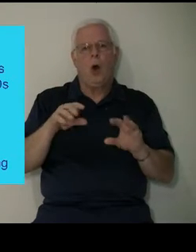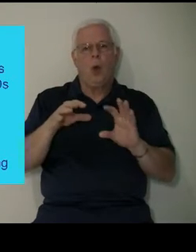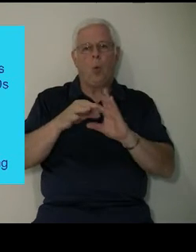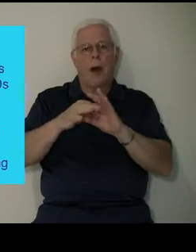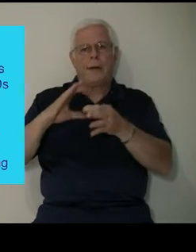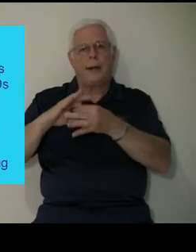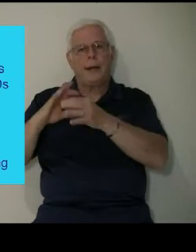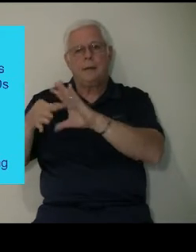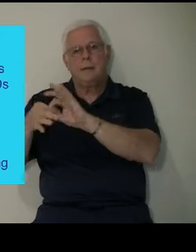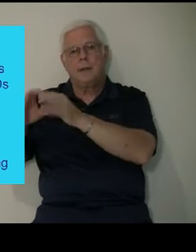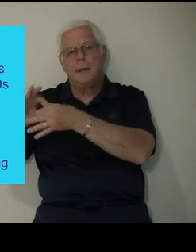wiring.